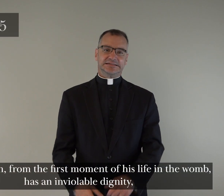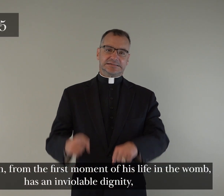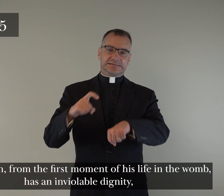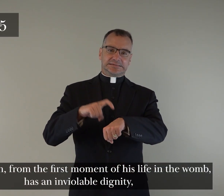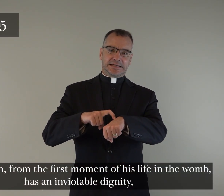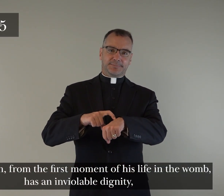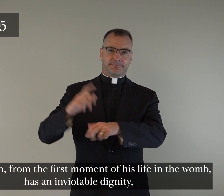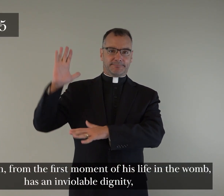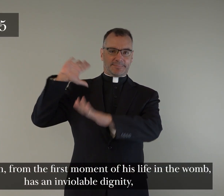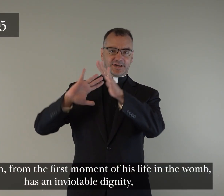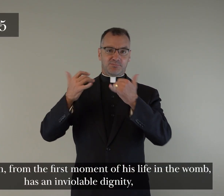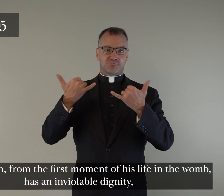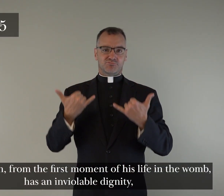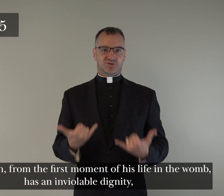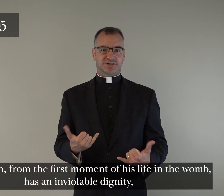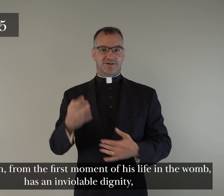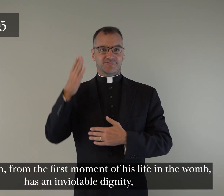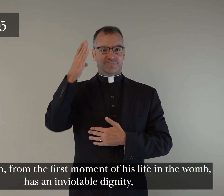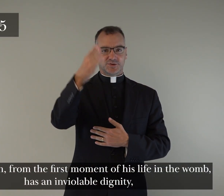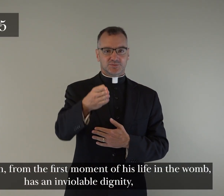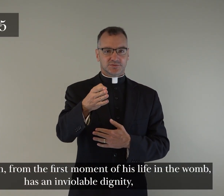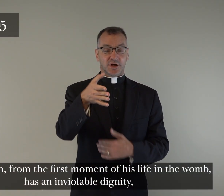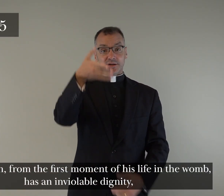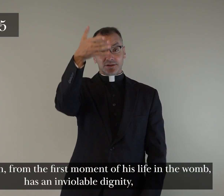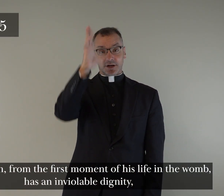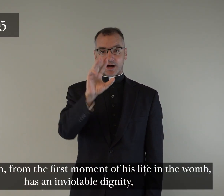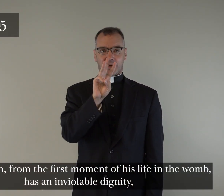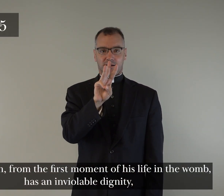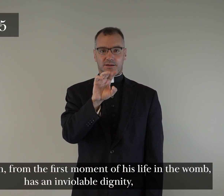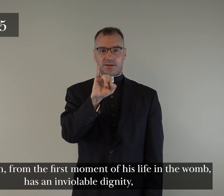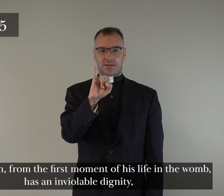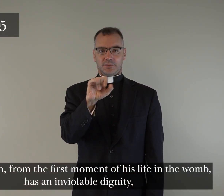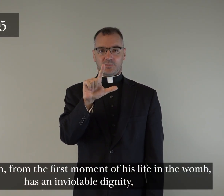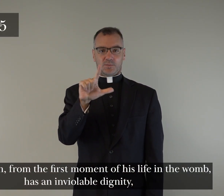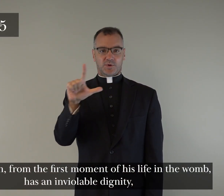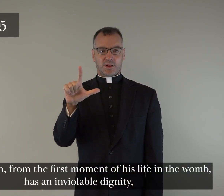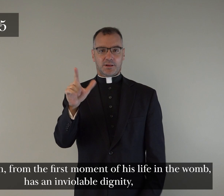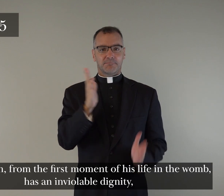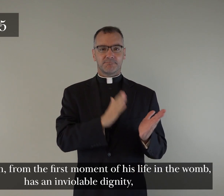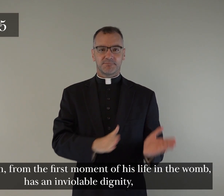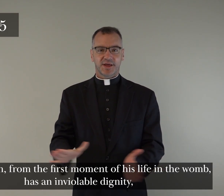Every person, from the first moment of his life in the womb, has an inviolable dignity.